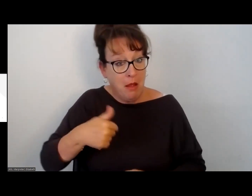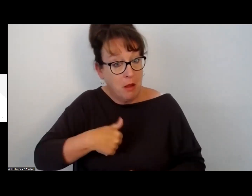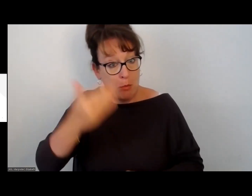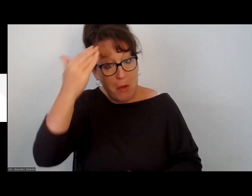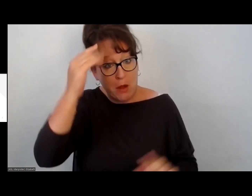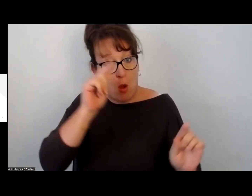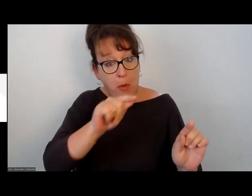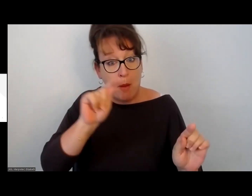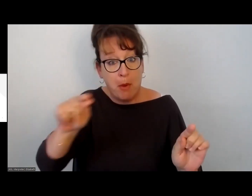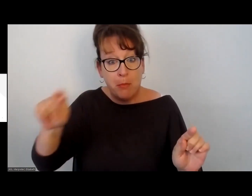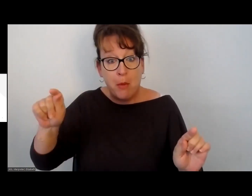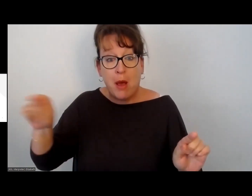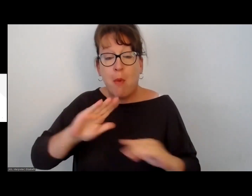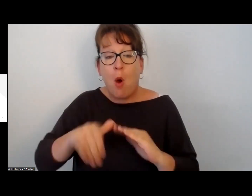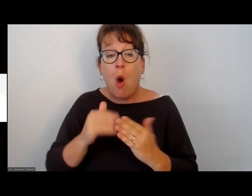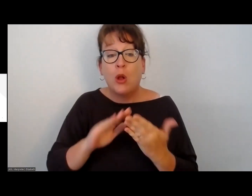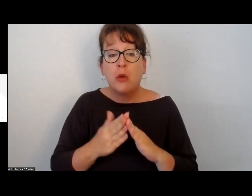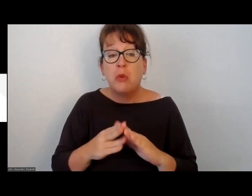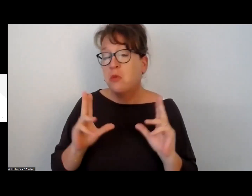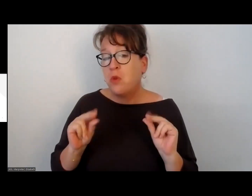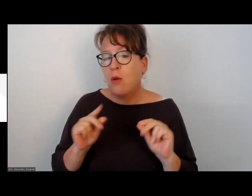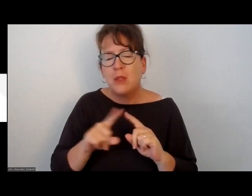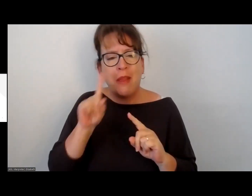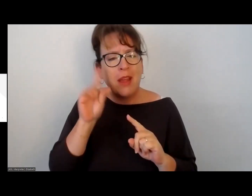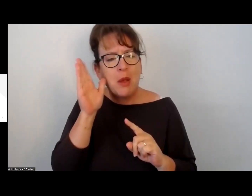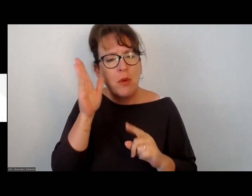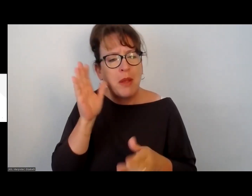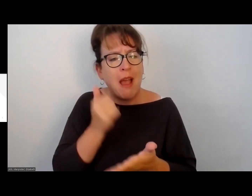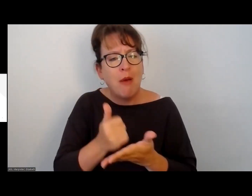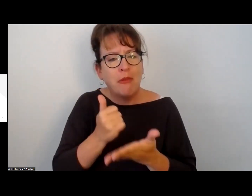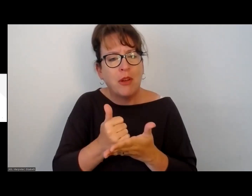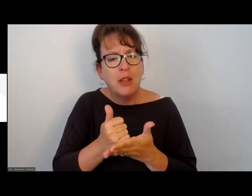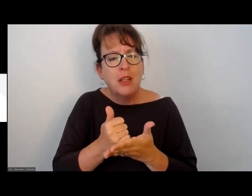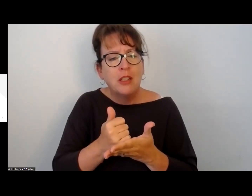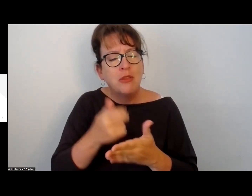think it would be helpful to just devote time to that. That's a great idea.